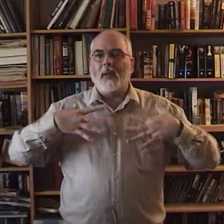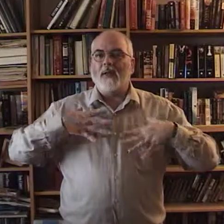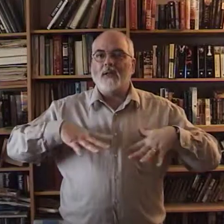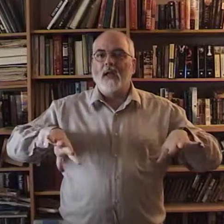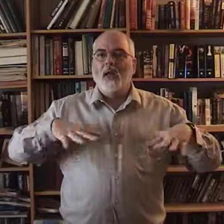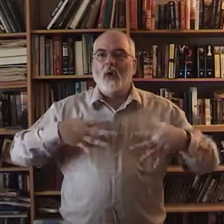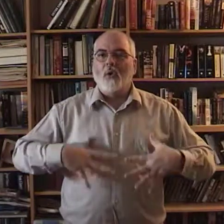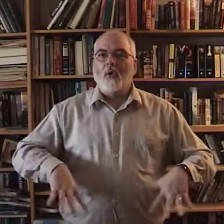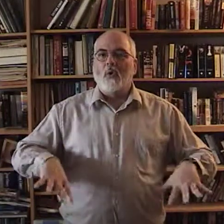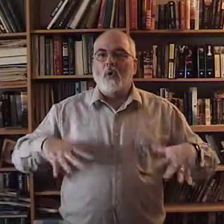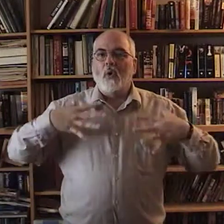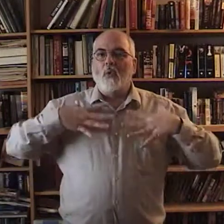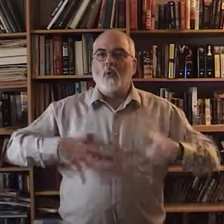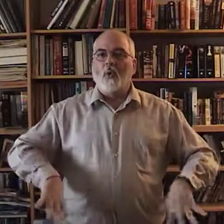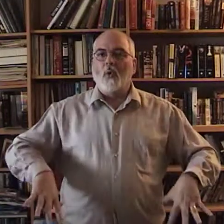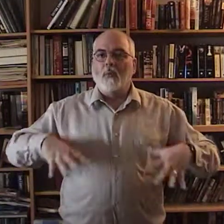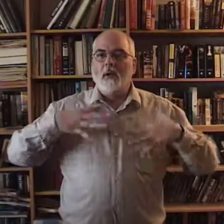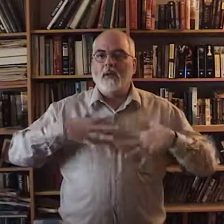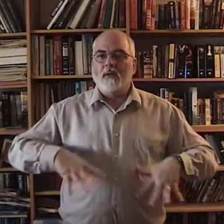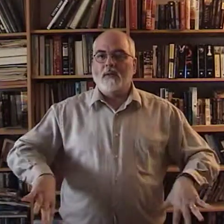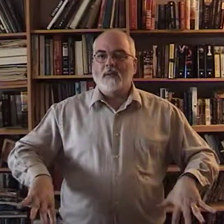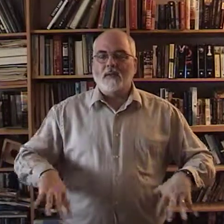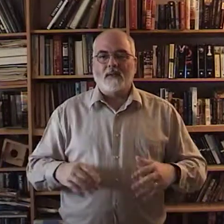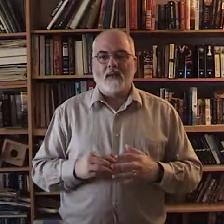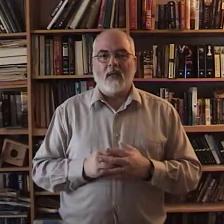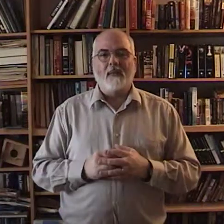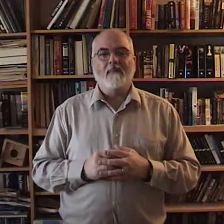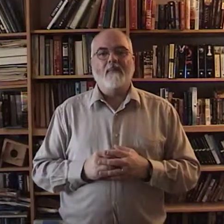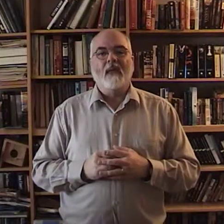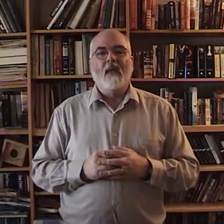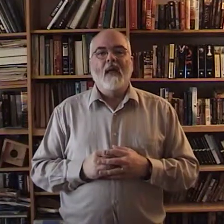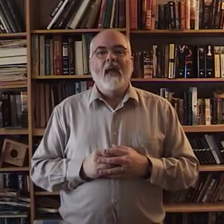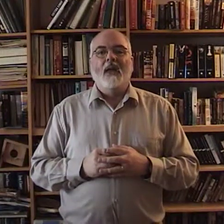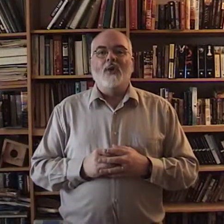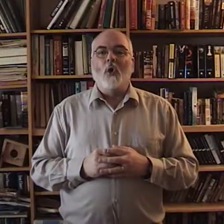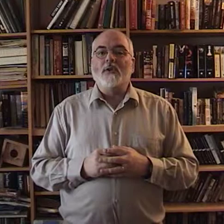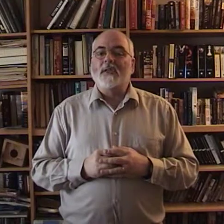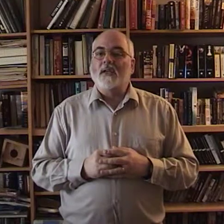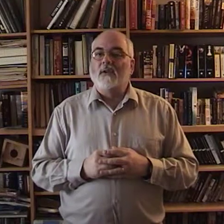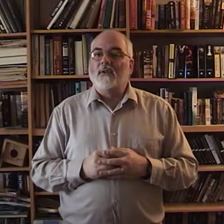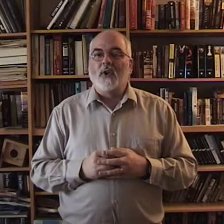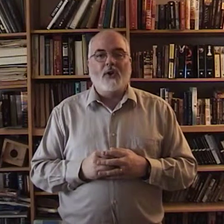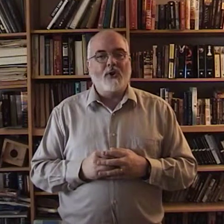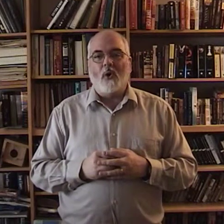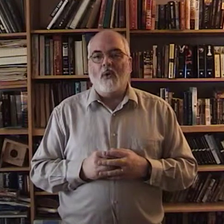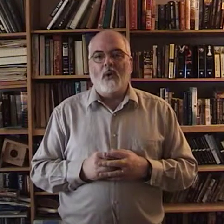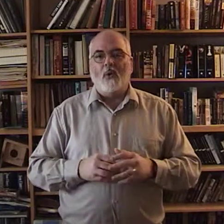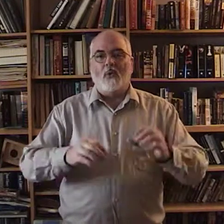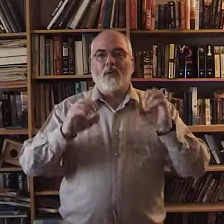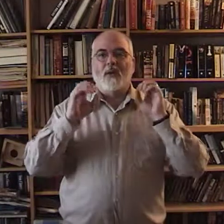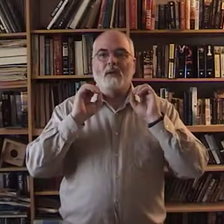it. Just robe. Okay? No silver, no gold.